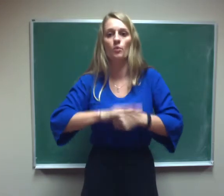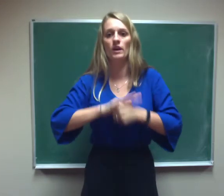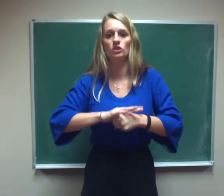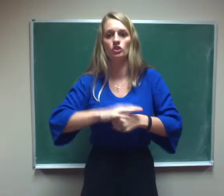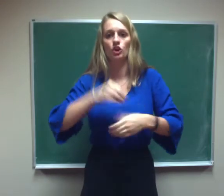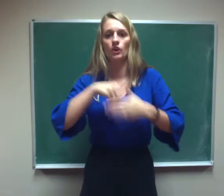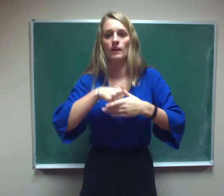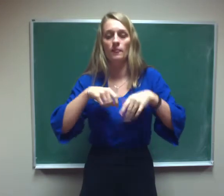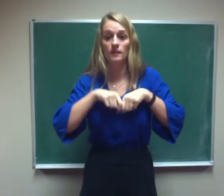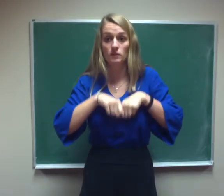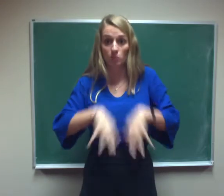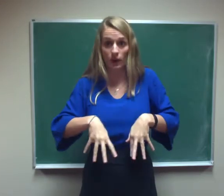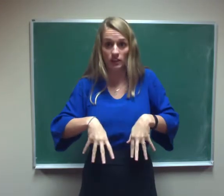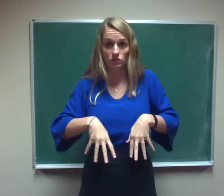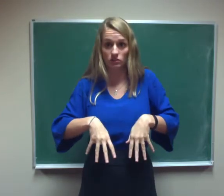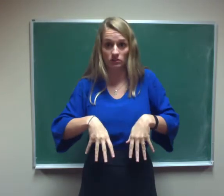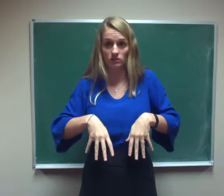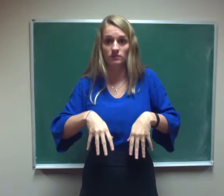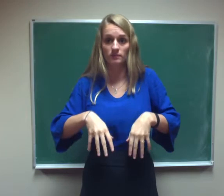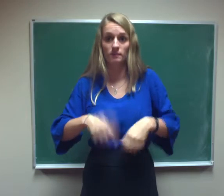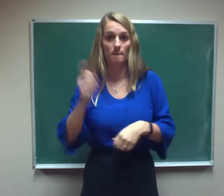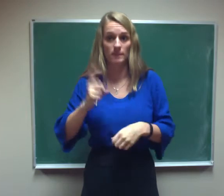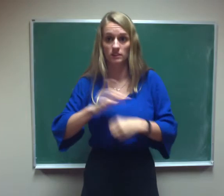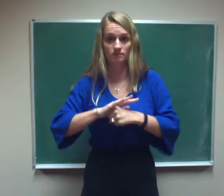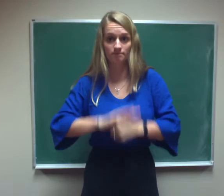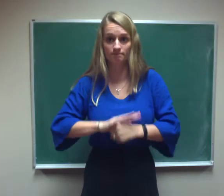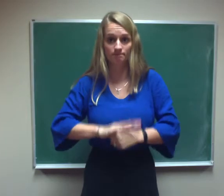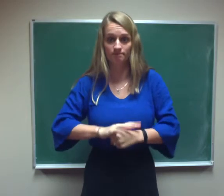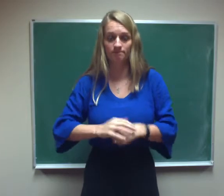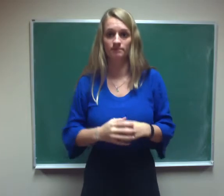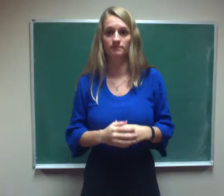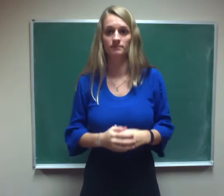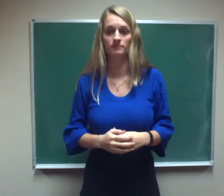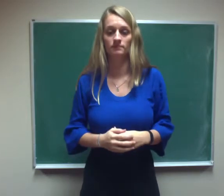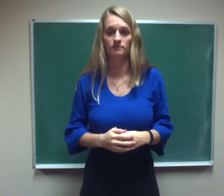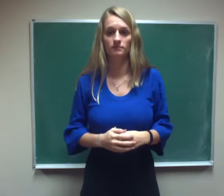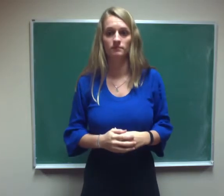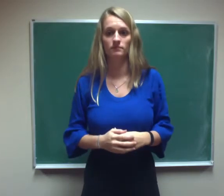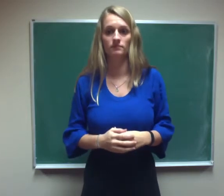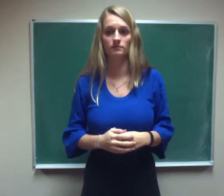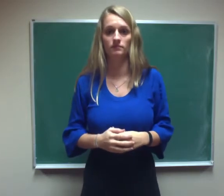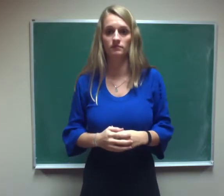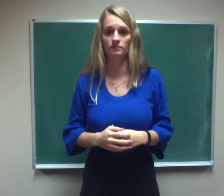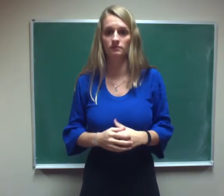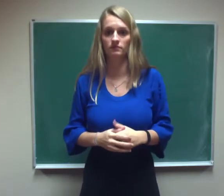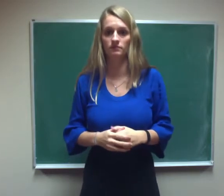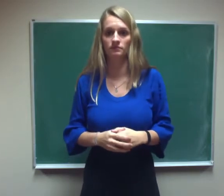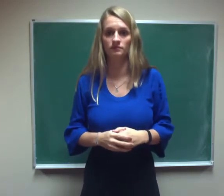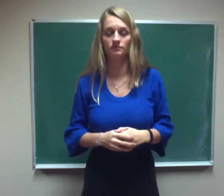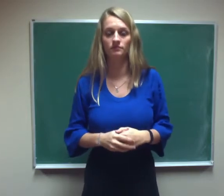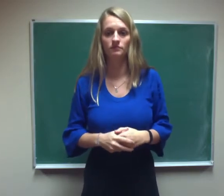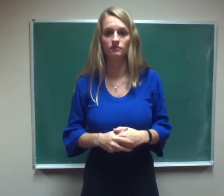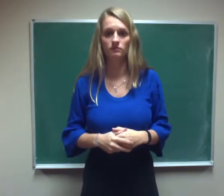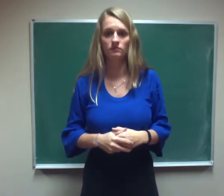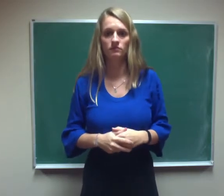closed loop. At no time are you losing large amounts of fluid, or at no time are you gaining large amounts of fluid. Let's